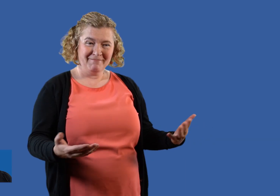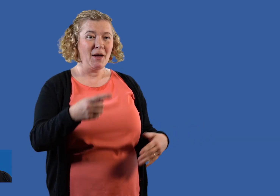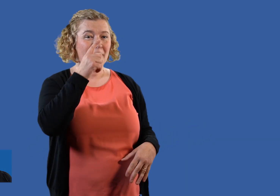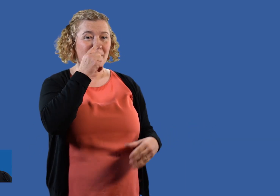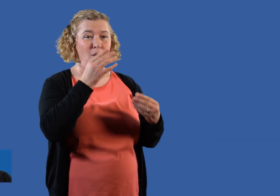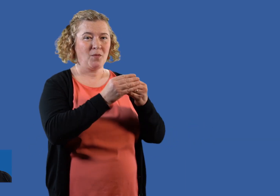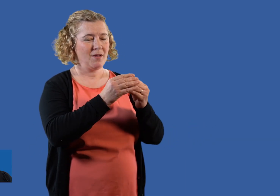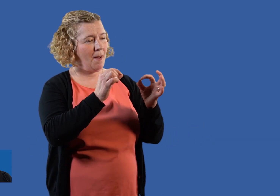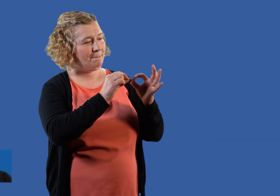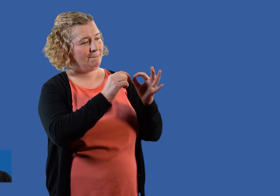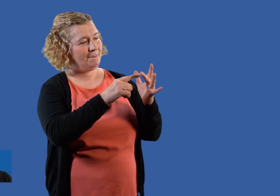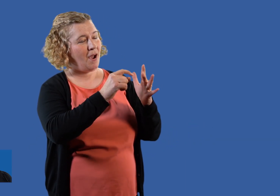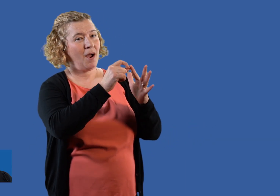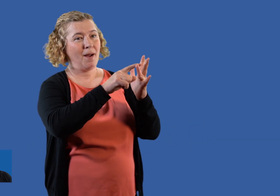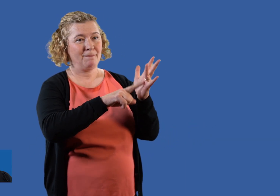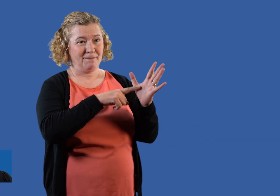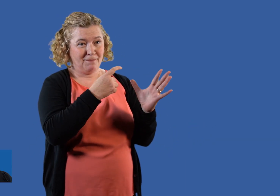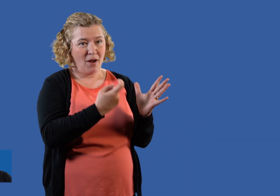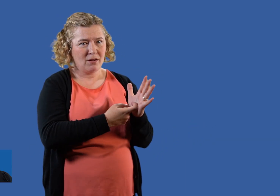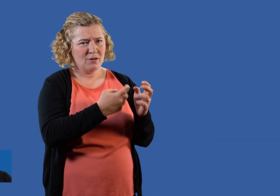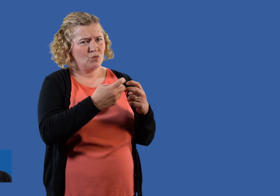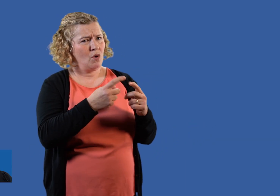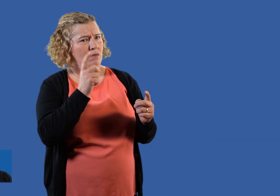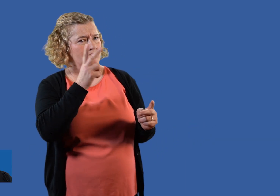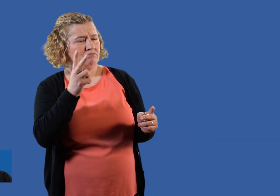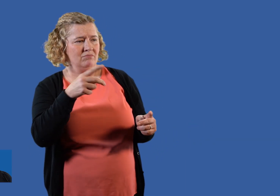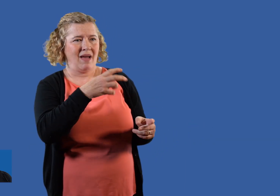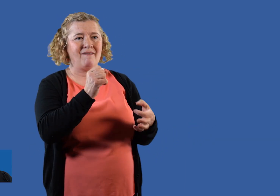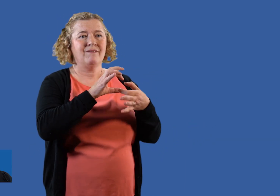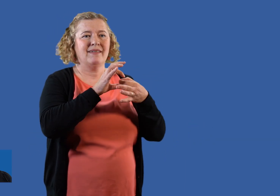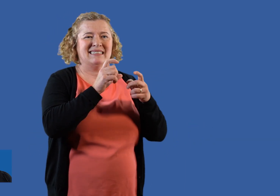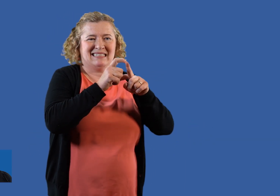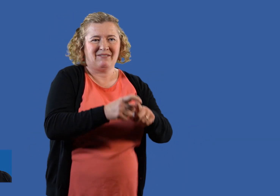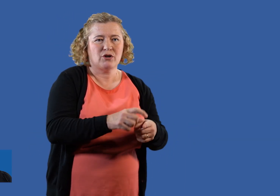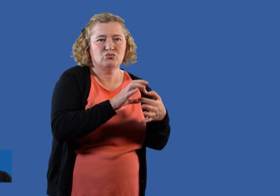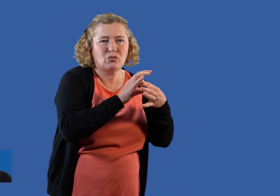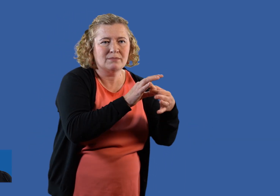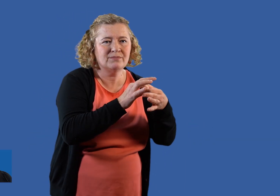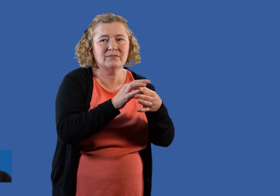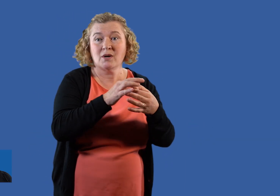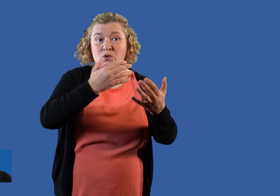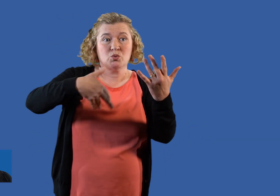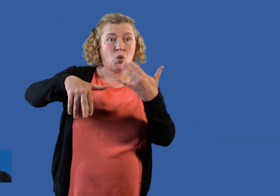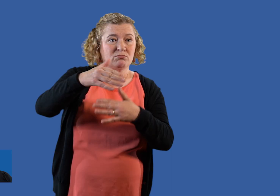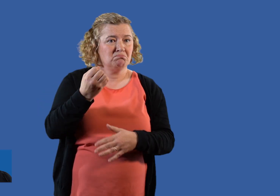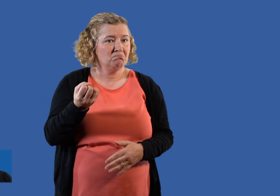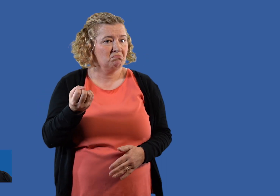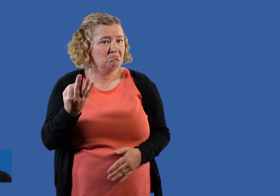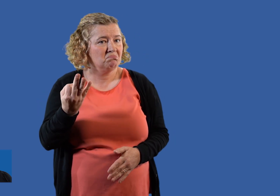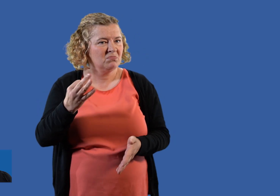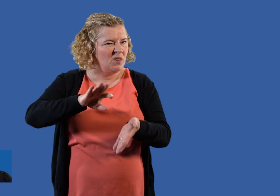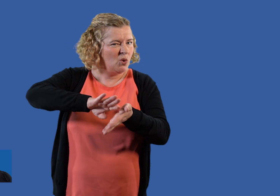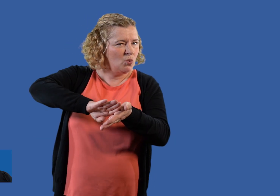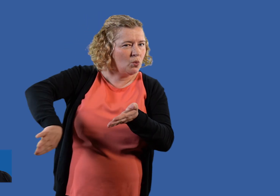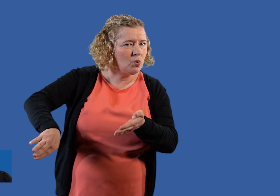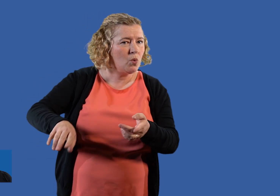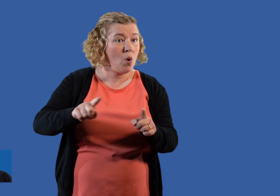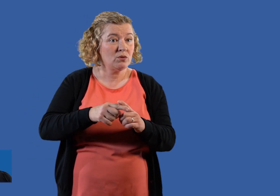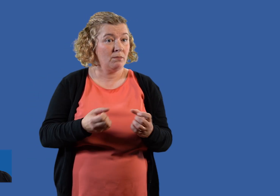Well, people with bipolar disorder often report difficult personal relationships, social exclusion and unemployment as a result